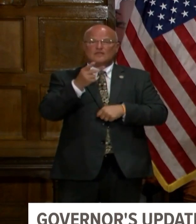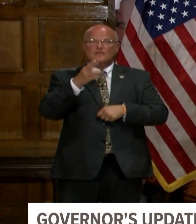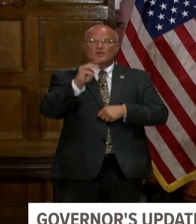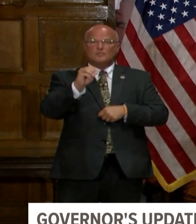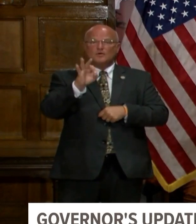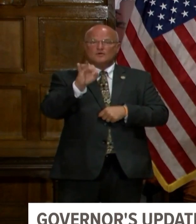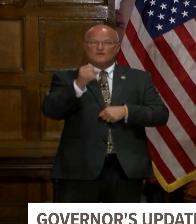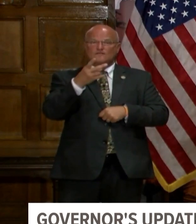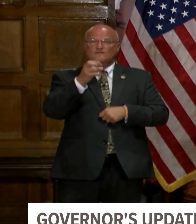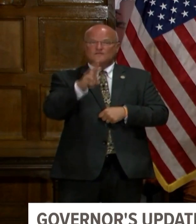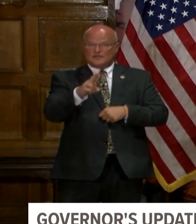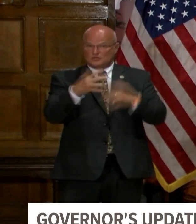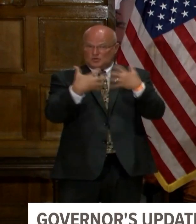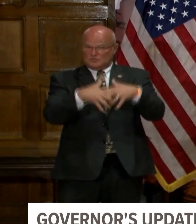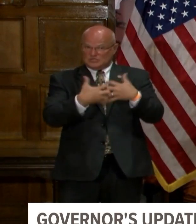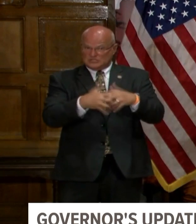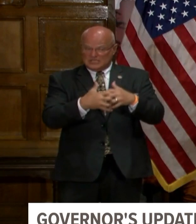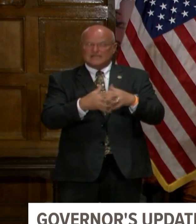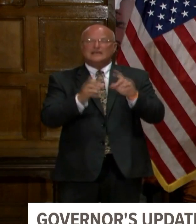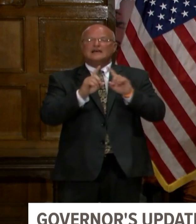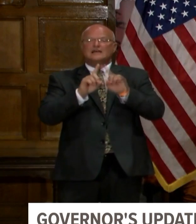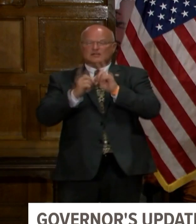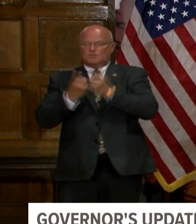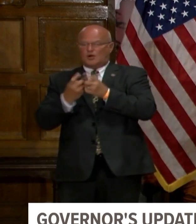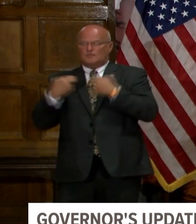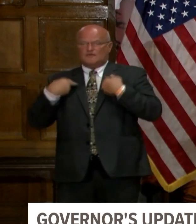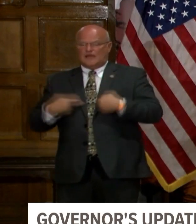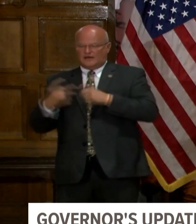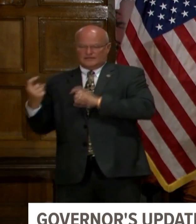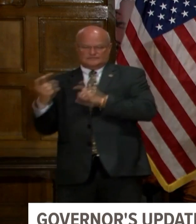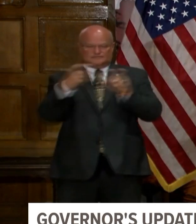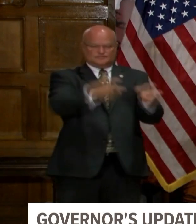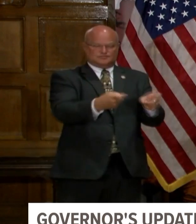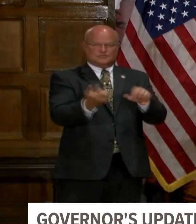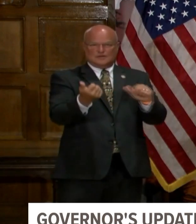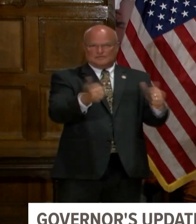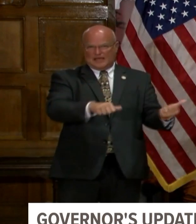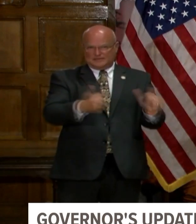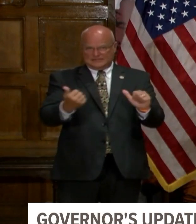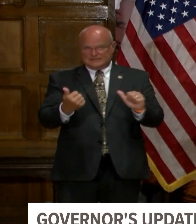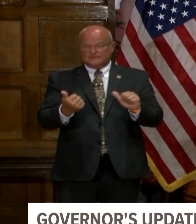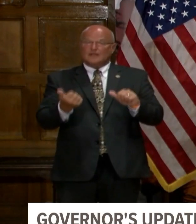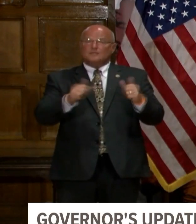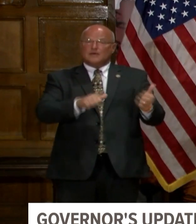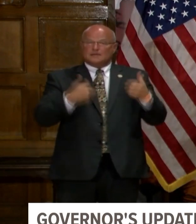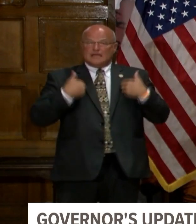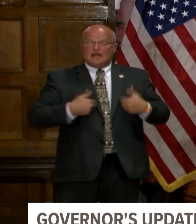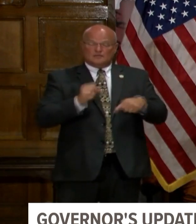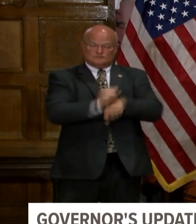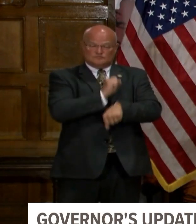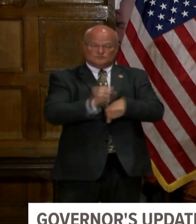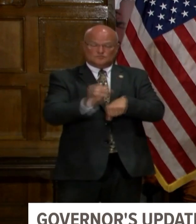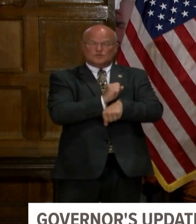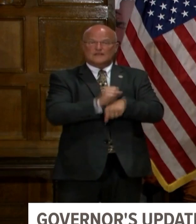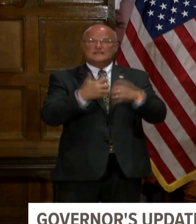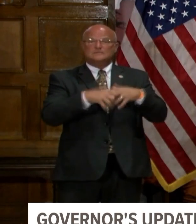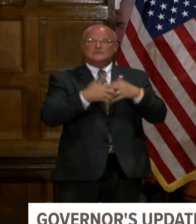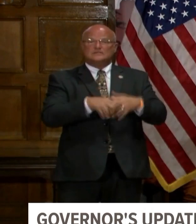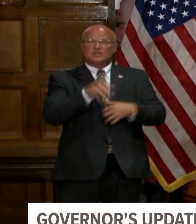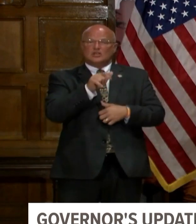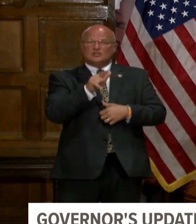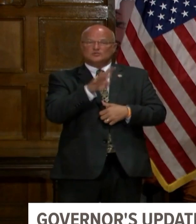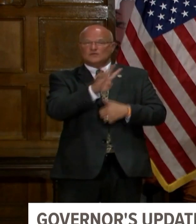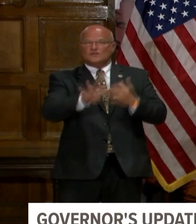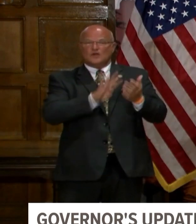Fisher machine in which the Department of Health is providing to Baptist. Baptist Health will be operating this machine 24